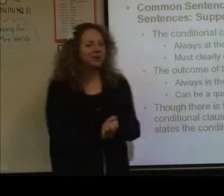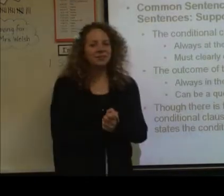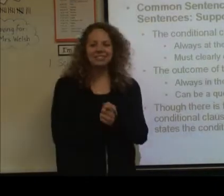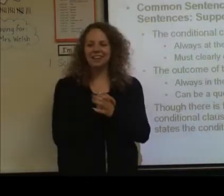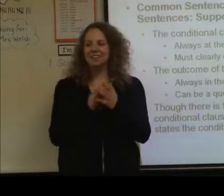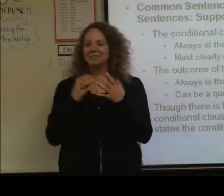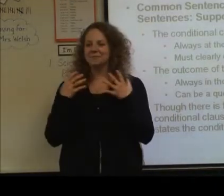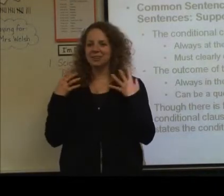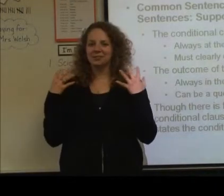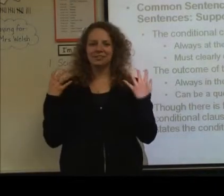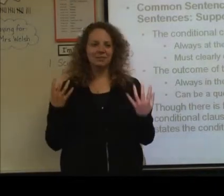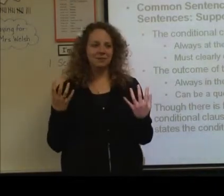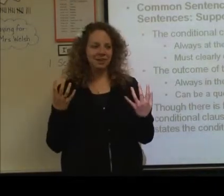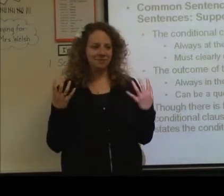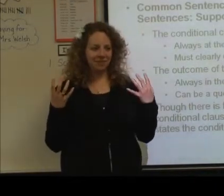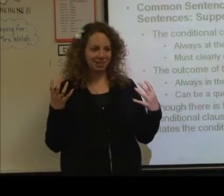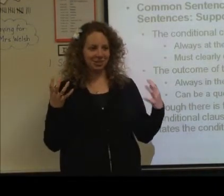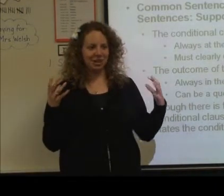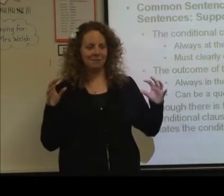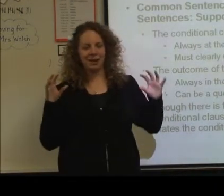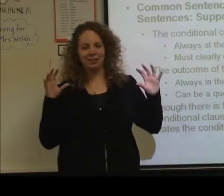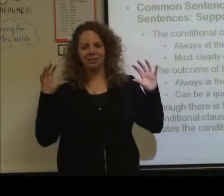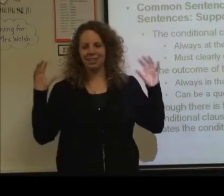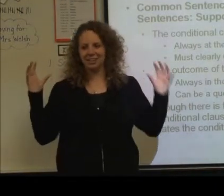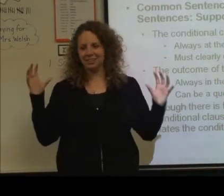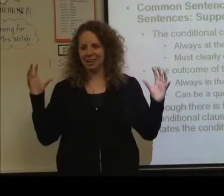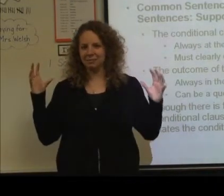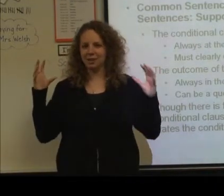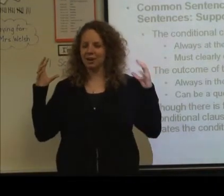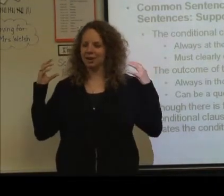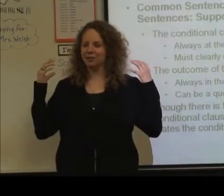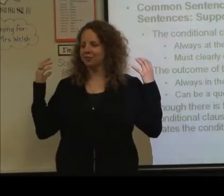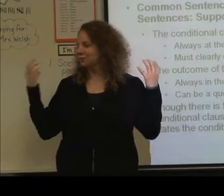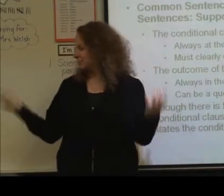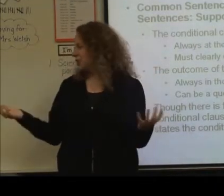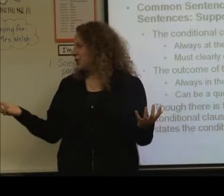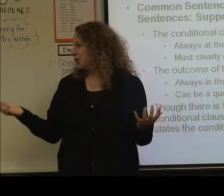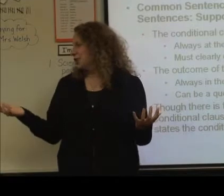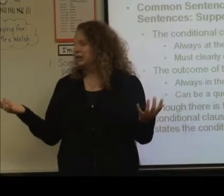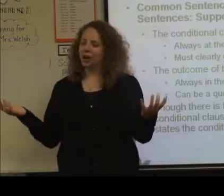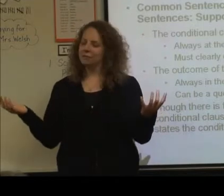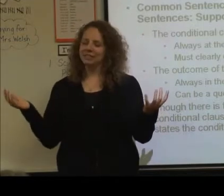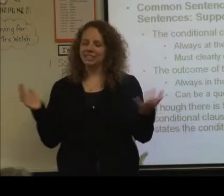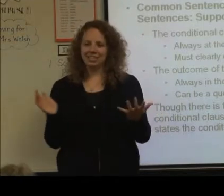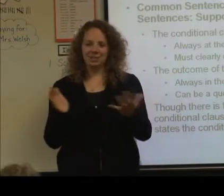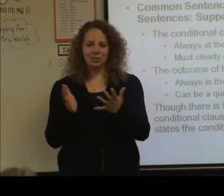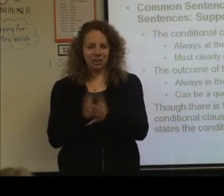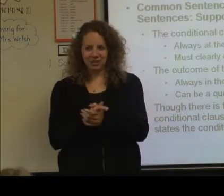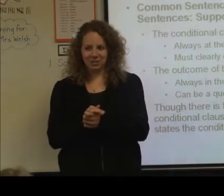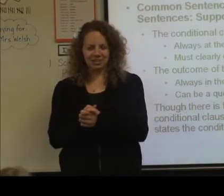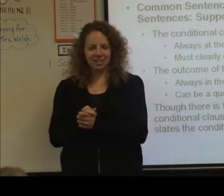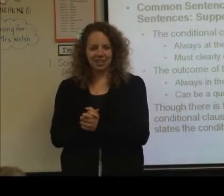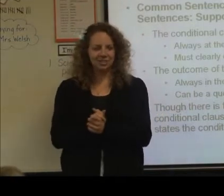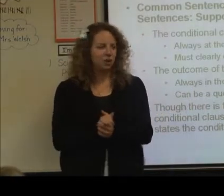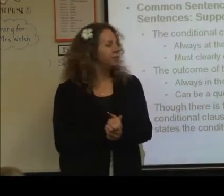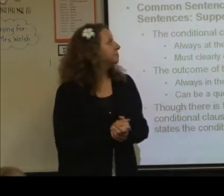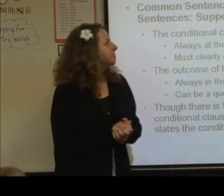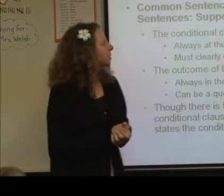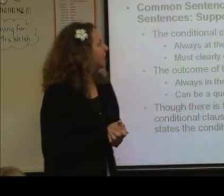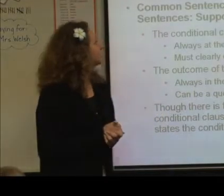So tonight then we are going to be finishing up our 10 types of common sentence structures, as I like to call them. Okay,